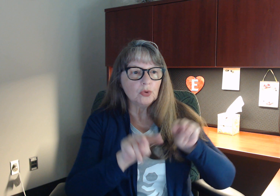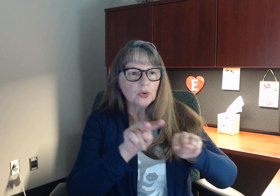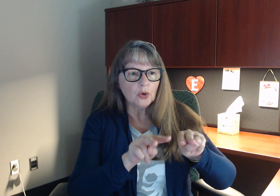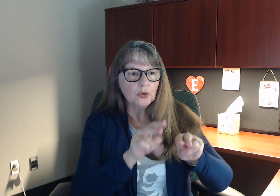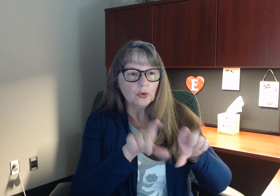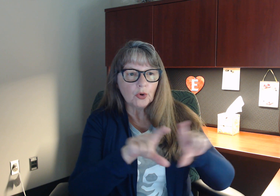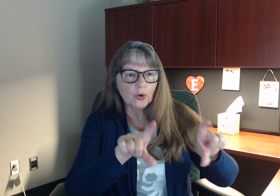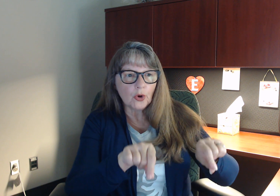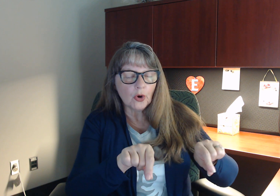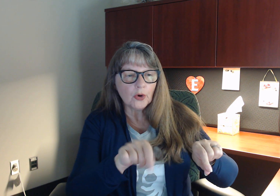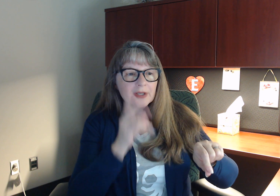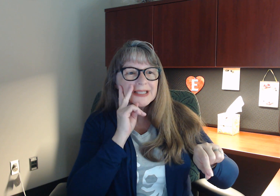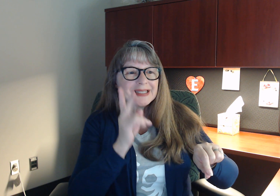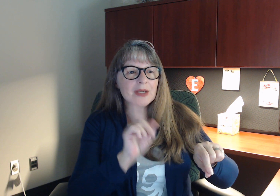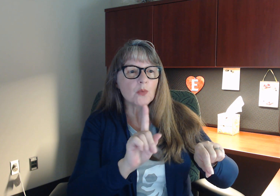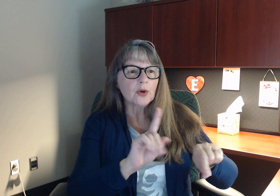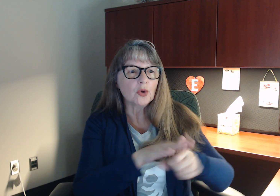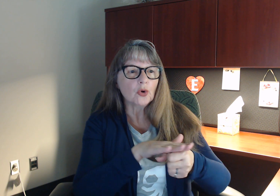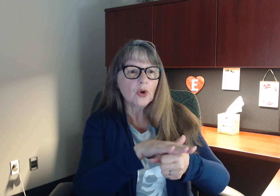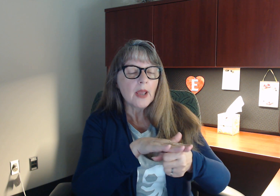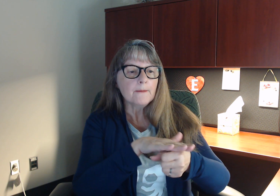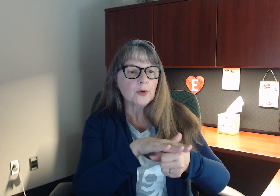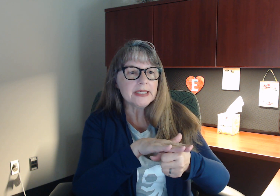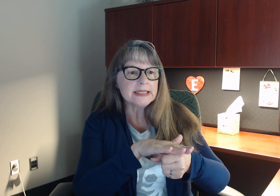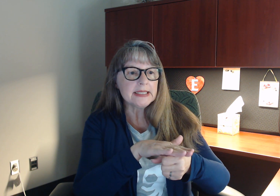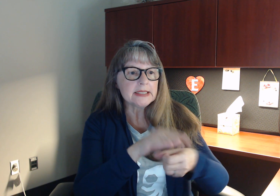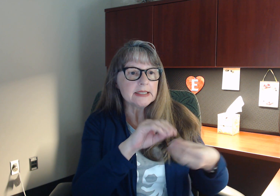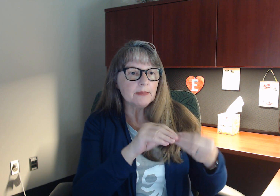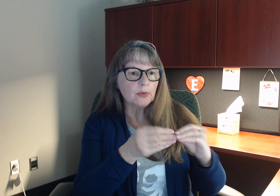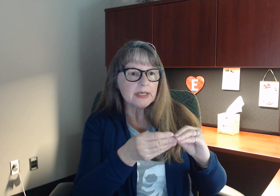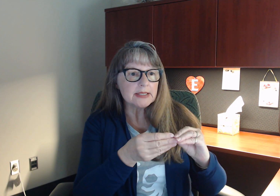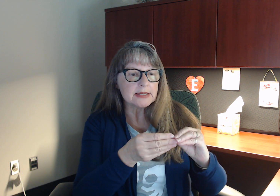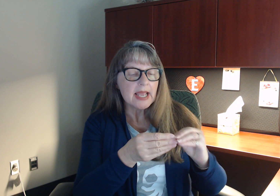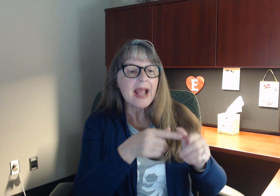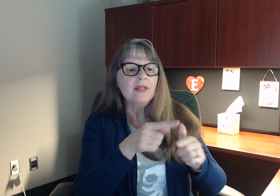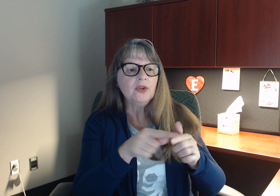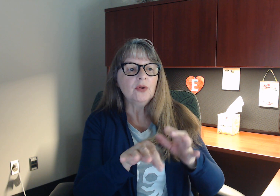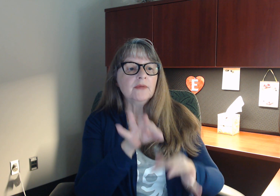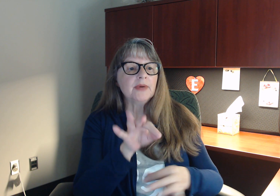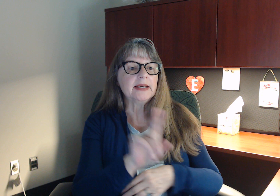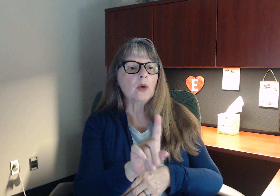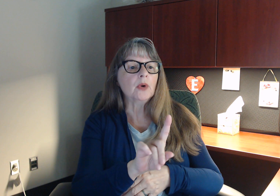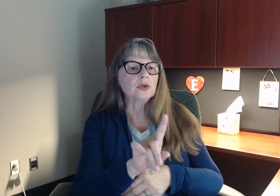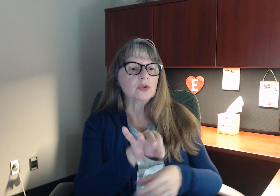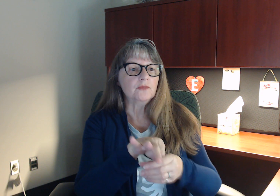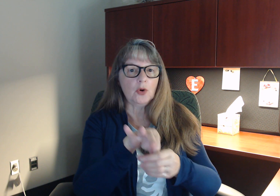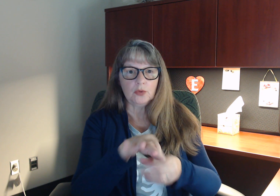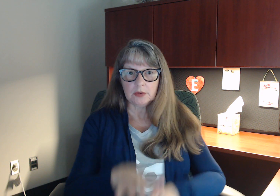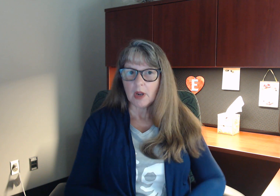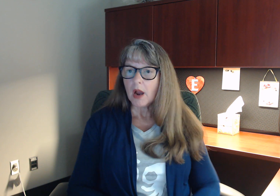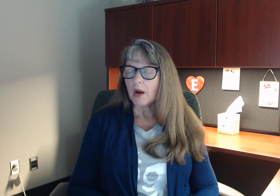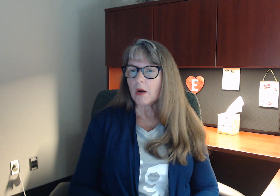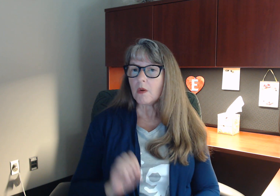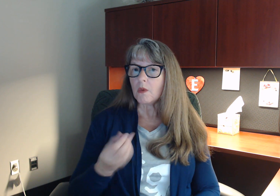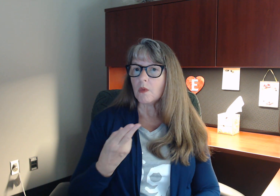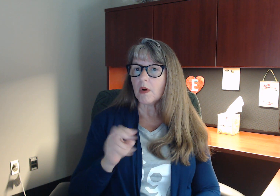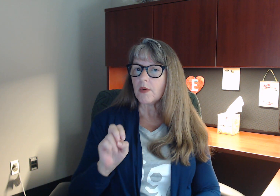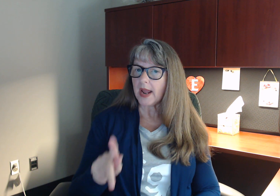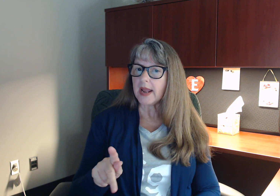on your card and see where your precinct number is, and then you can find out where to vote. Oh, okay, I